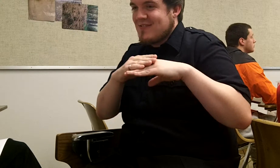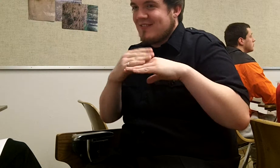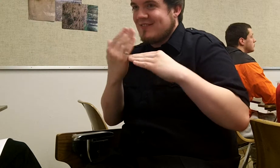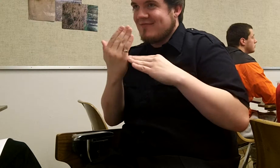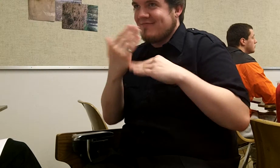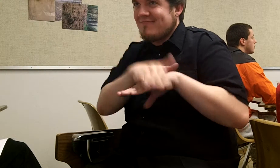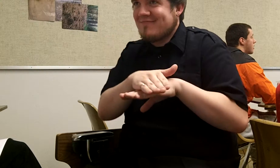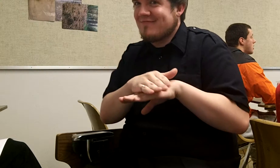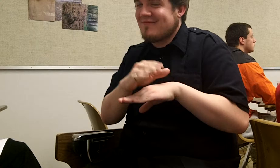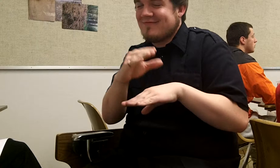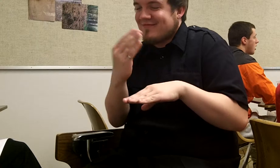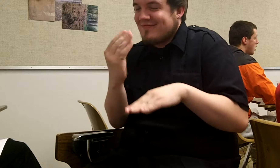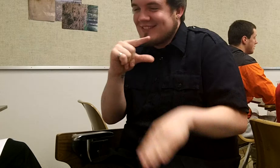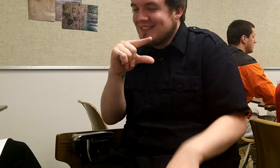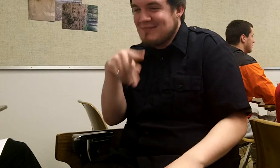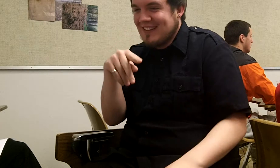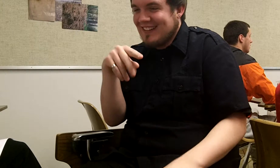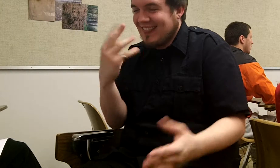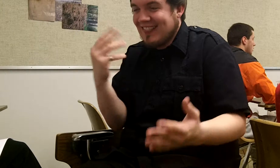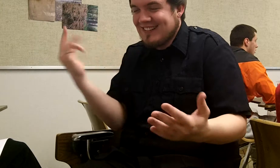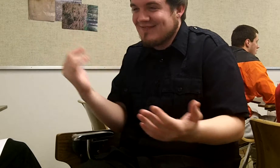here. Have that idea.